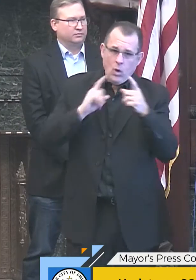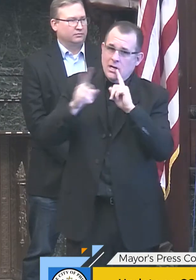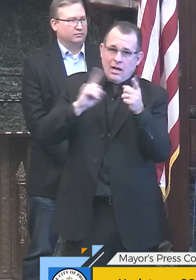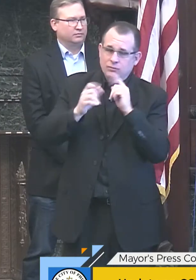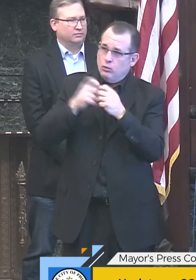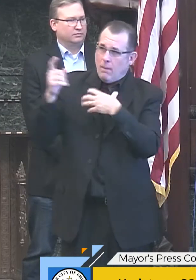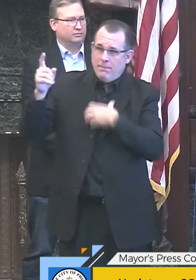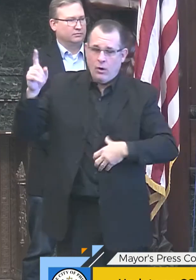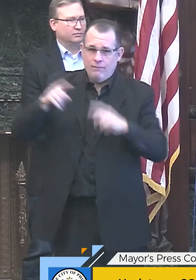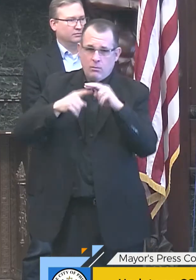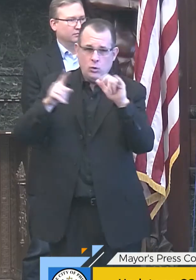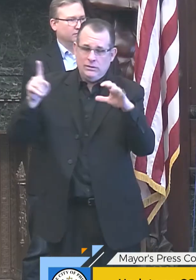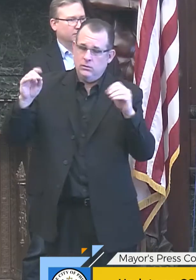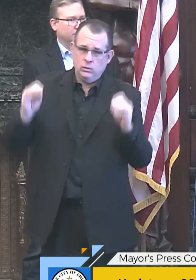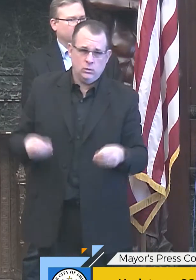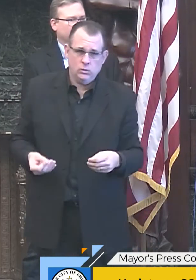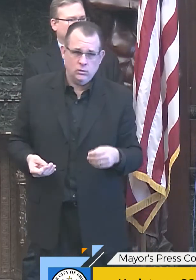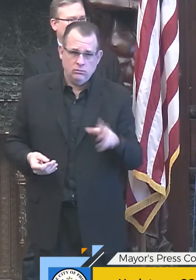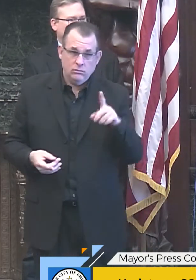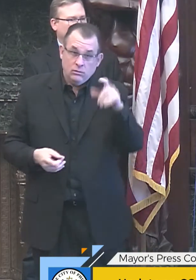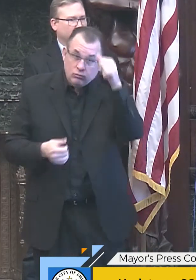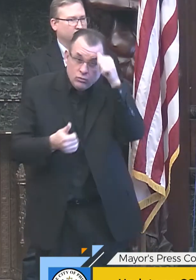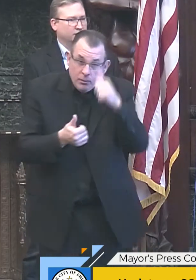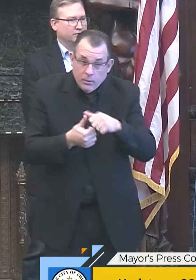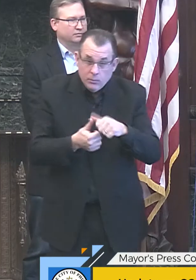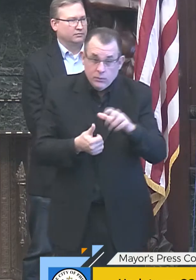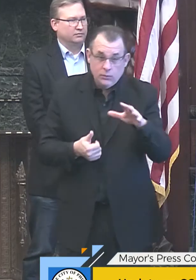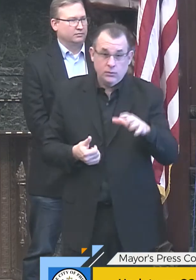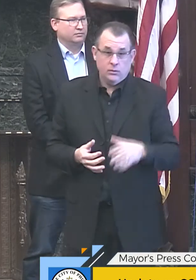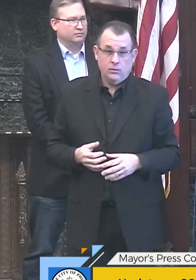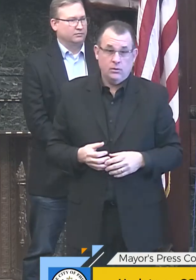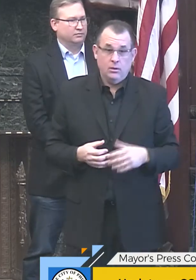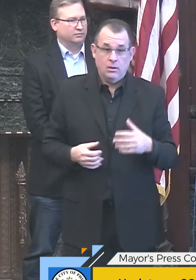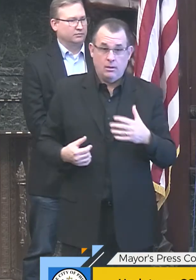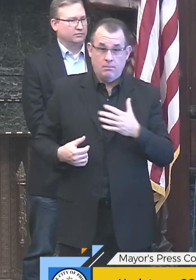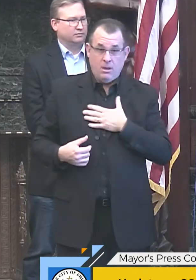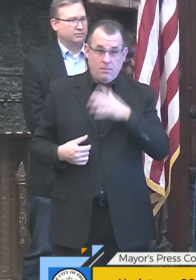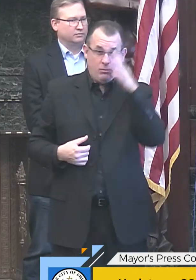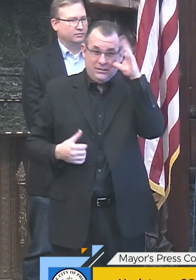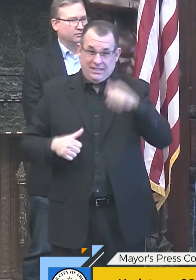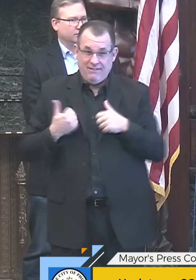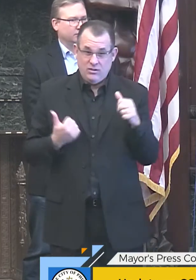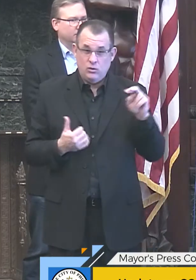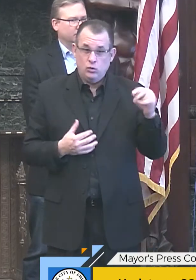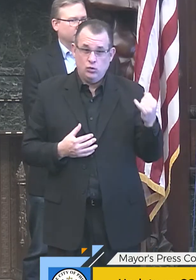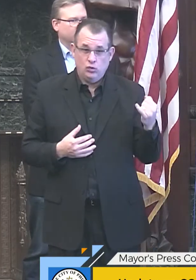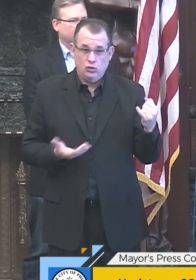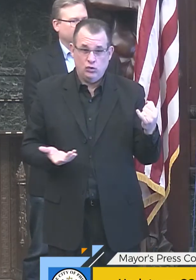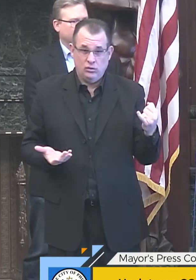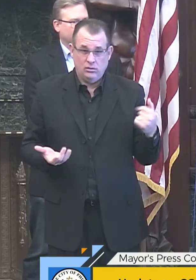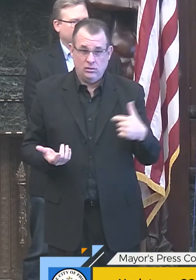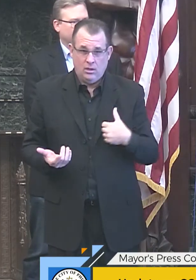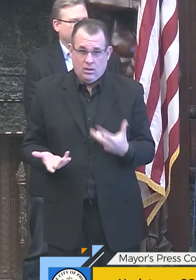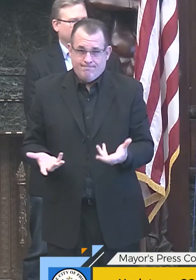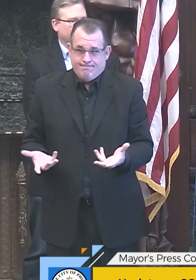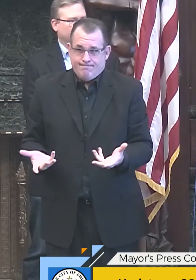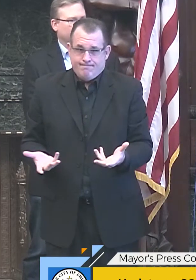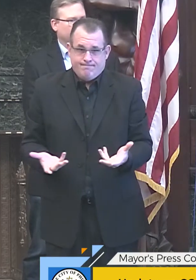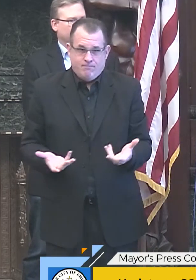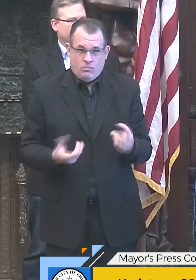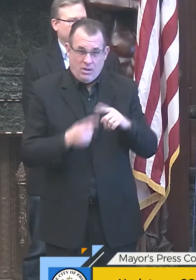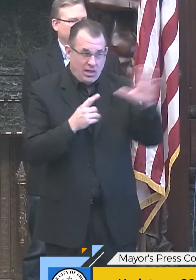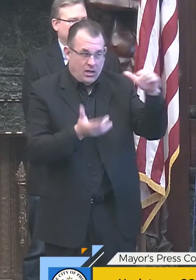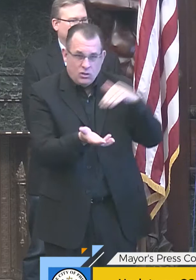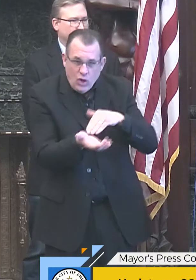Again, you have to remember, and I know this from my own parents who live in New Jersey, their doctors are in Philadelphia. So my